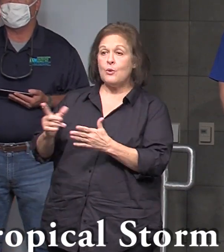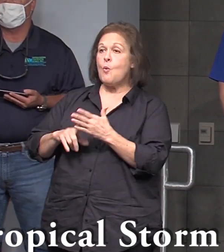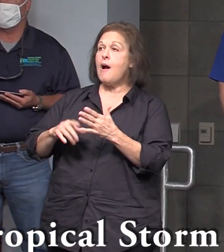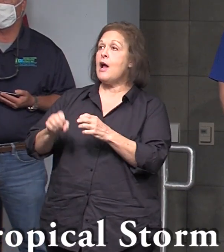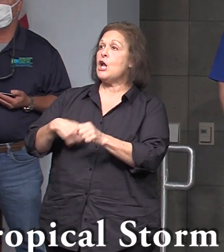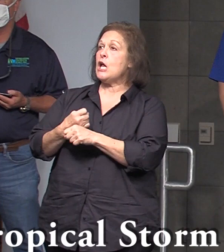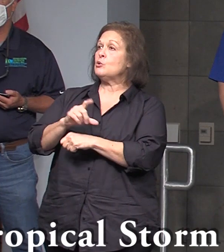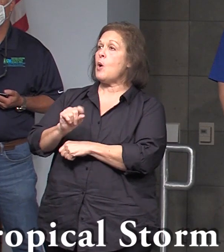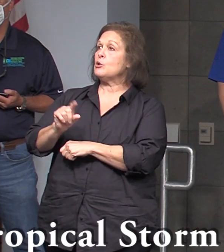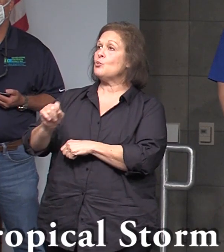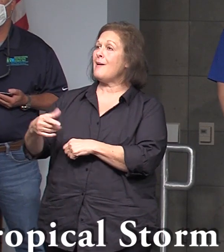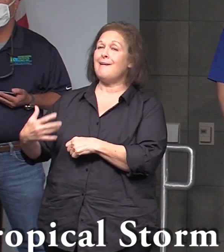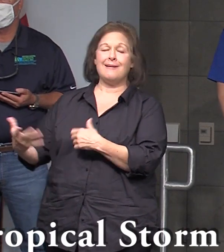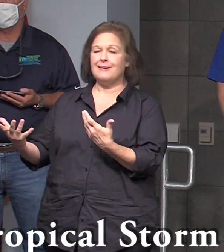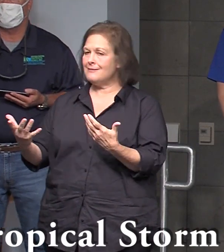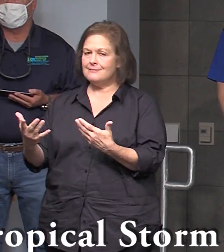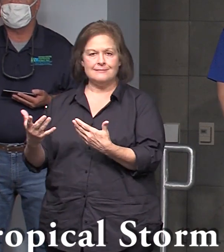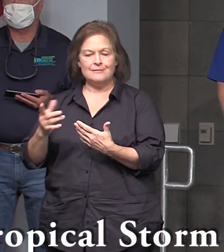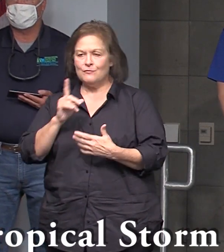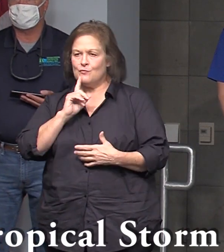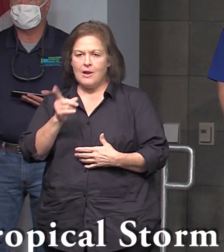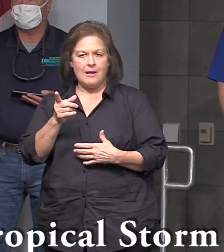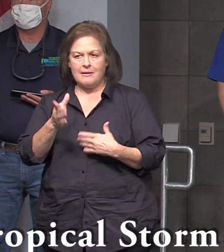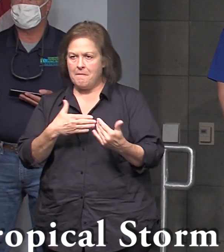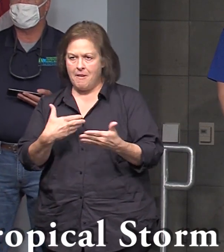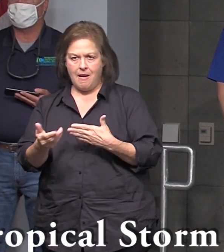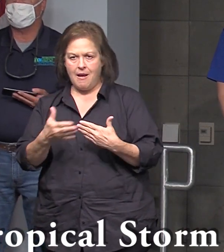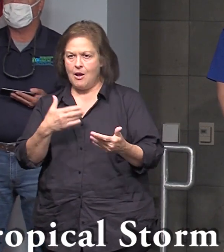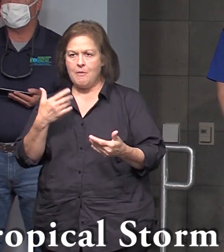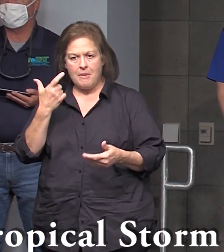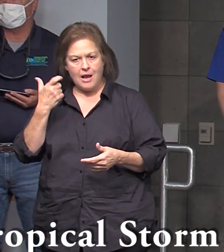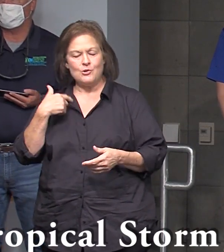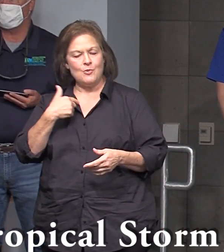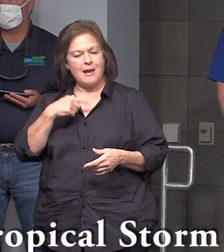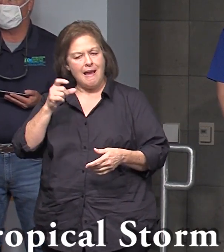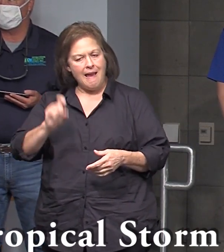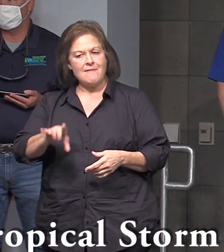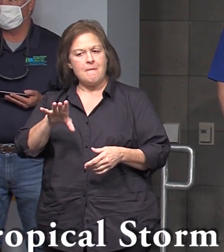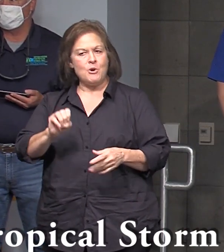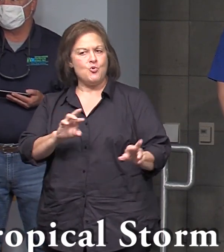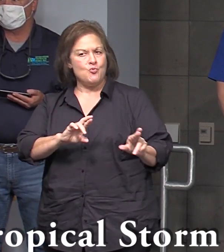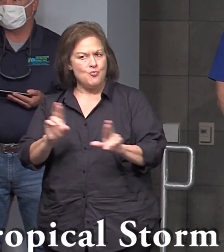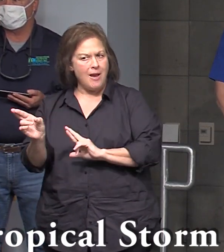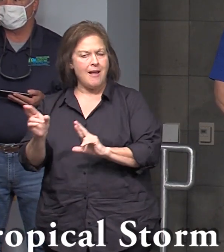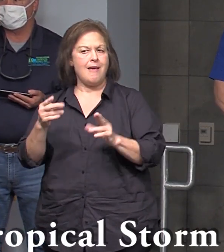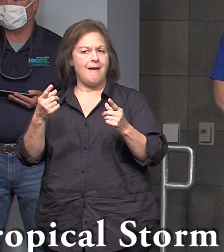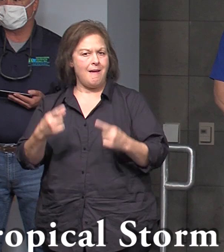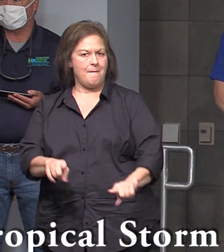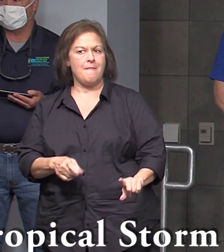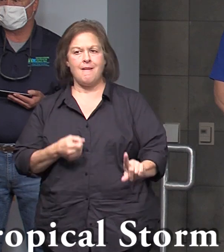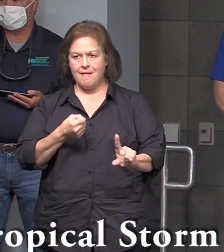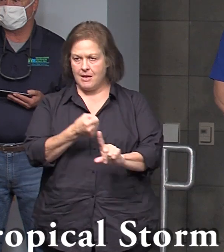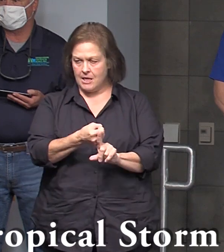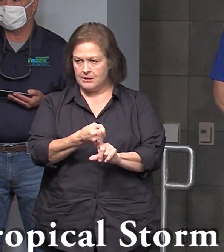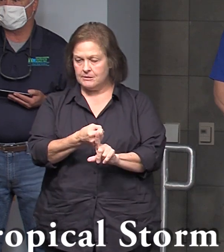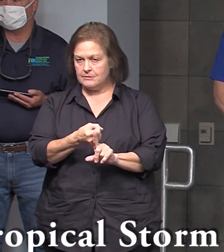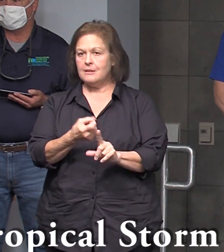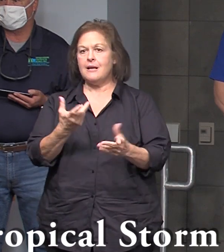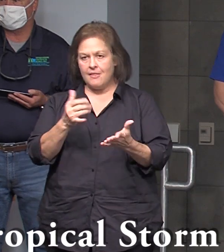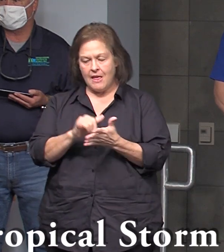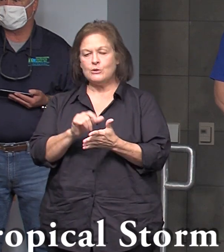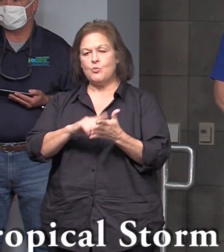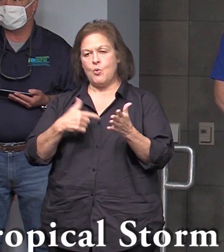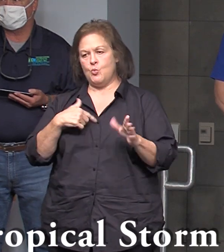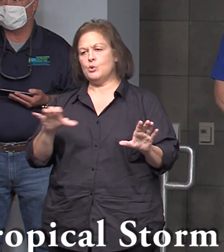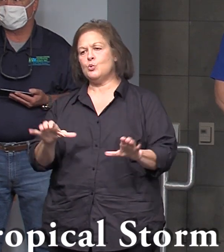had, because that doesn't determine. We need to be as prepared as we can for the threat ahead of us, and that's certainly the position